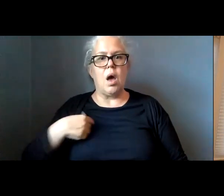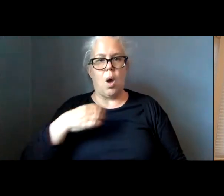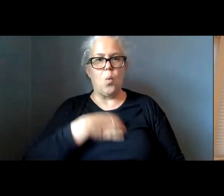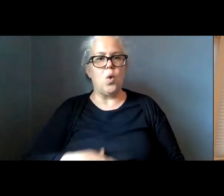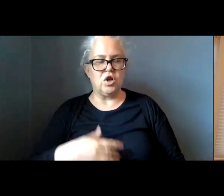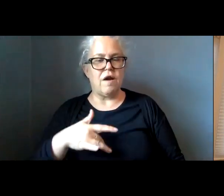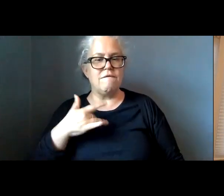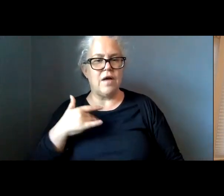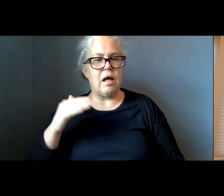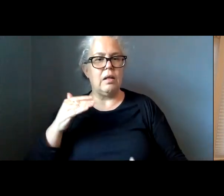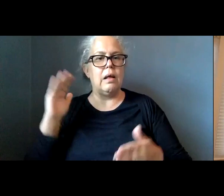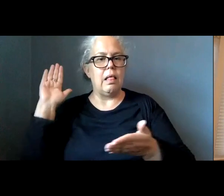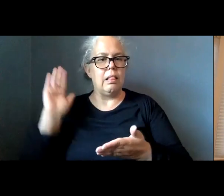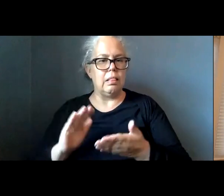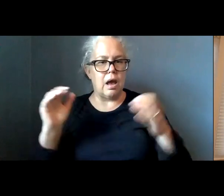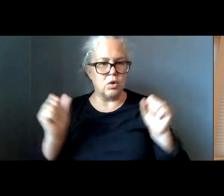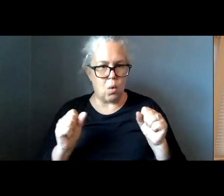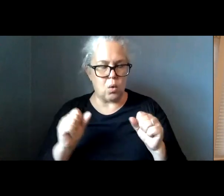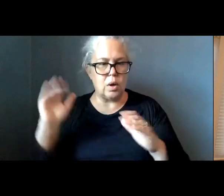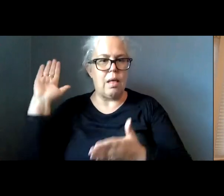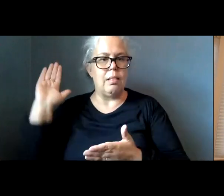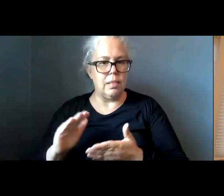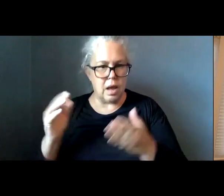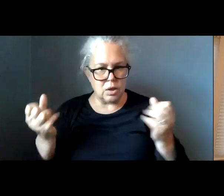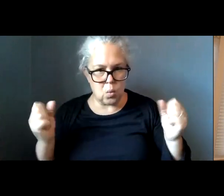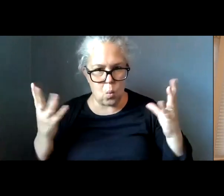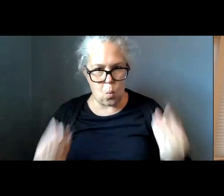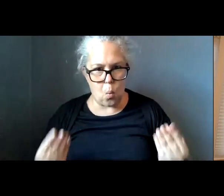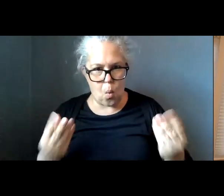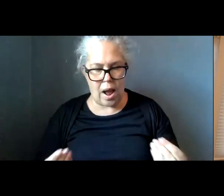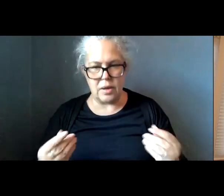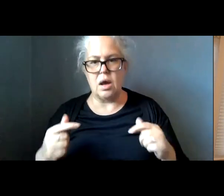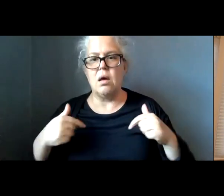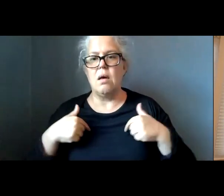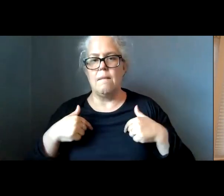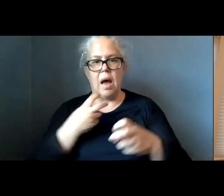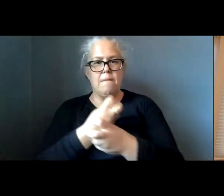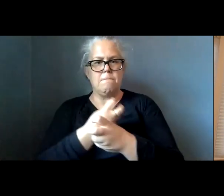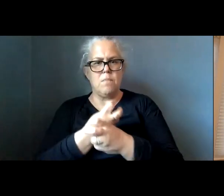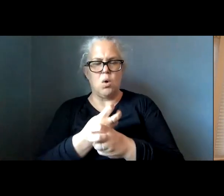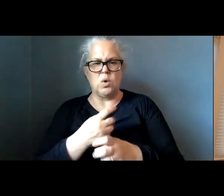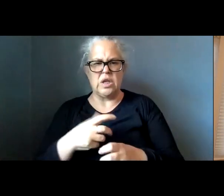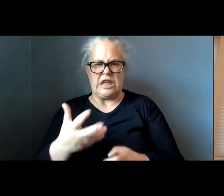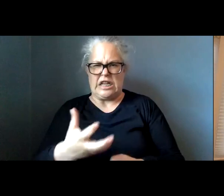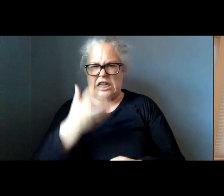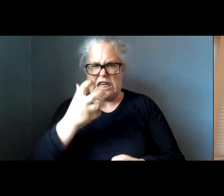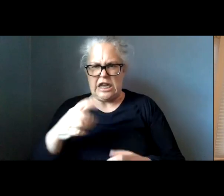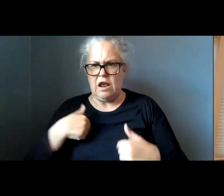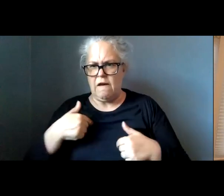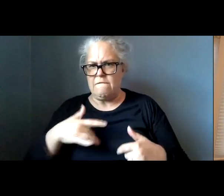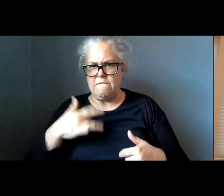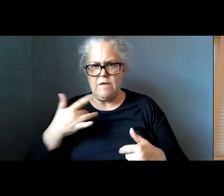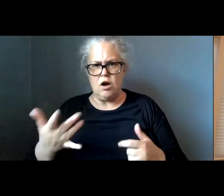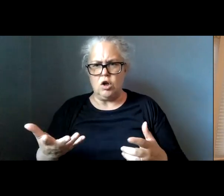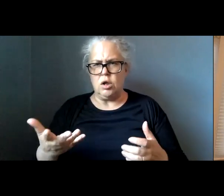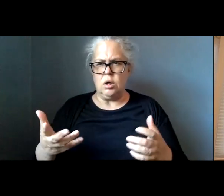cold. I could not deny my real feelings of enervating cold in my bones and anger at the cause of them, and my fundamental